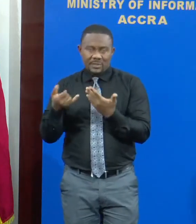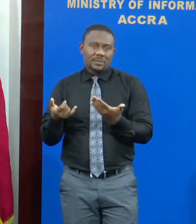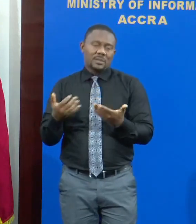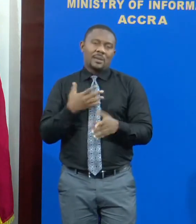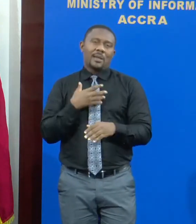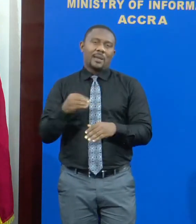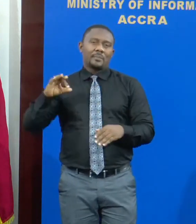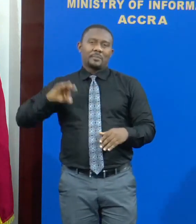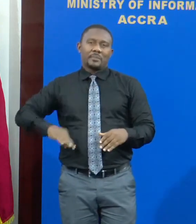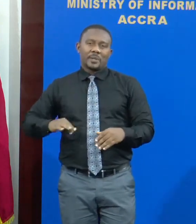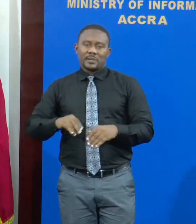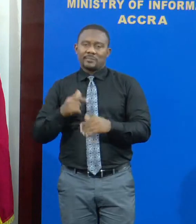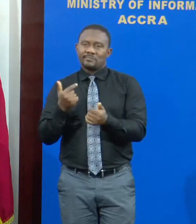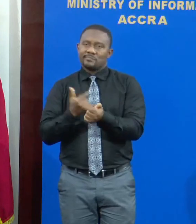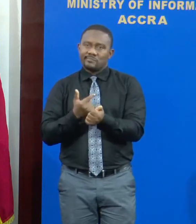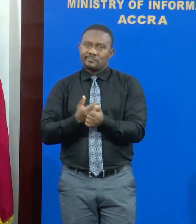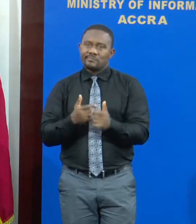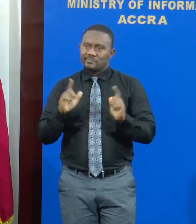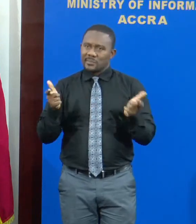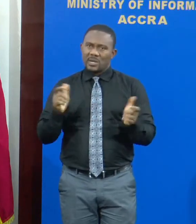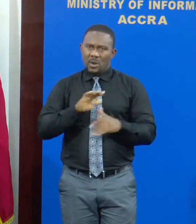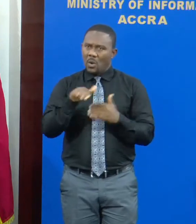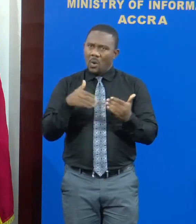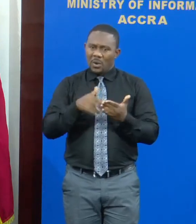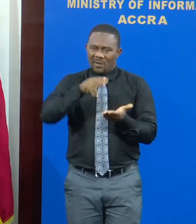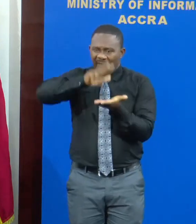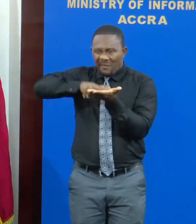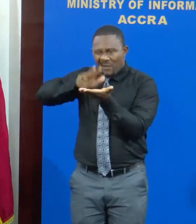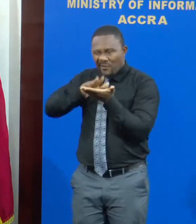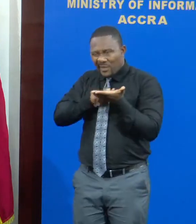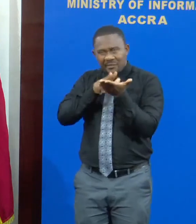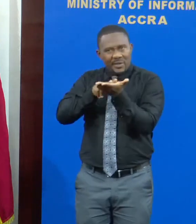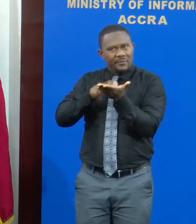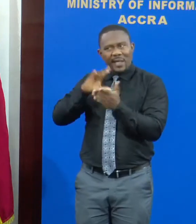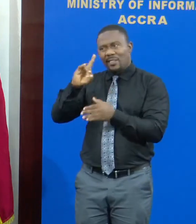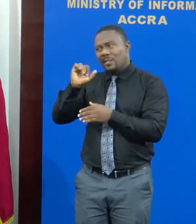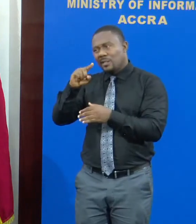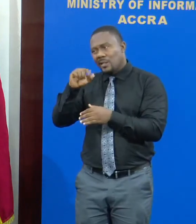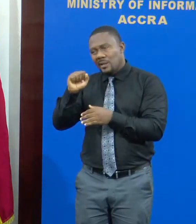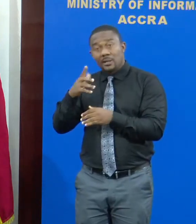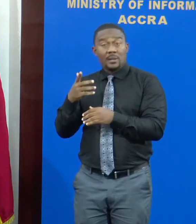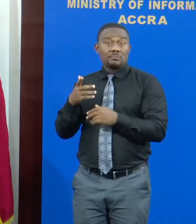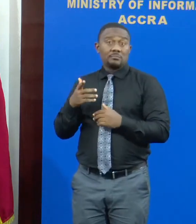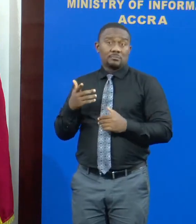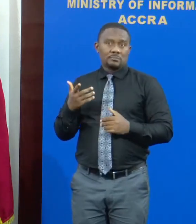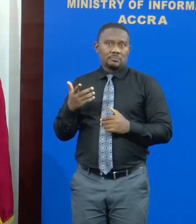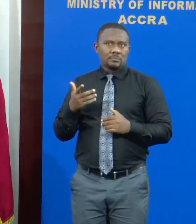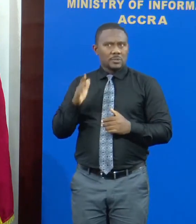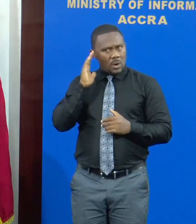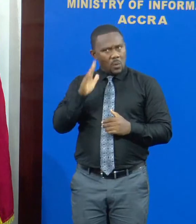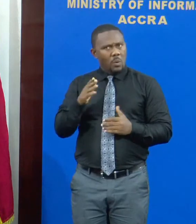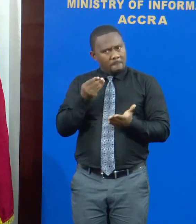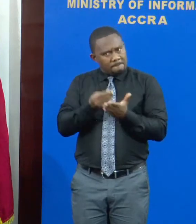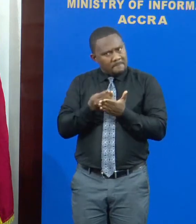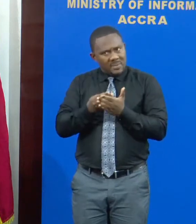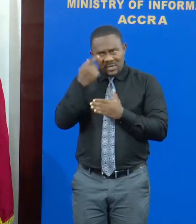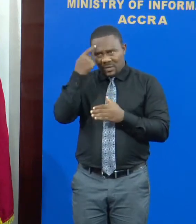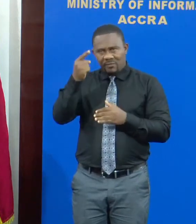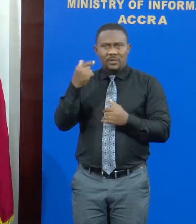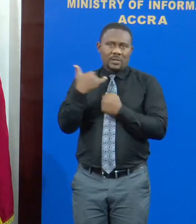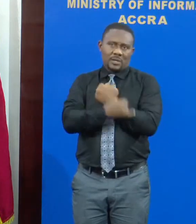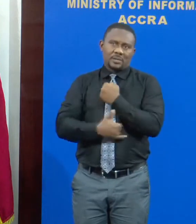also to benefit Ghana tremendously. All this verification and data integration that I was talking about are to generate money for